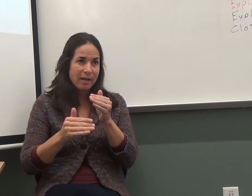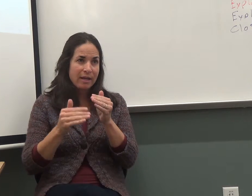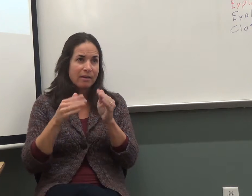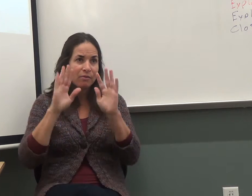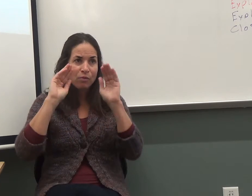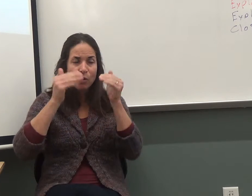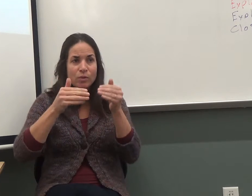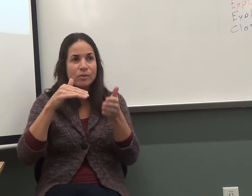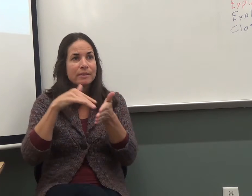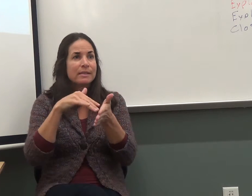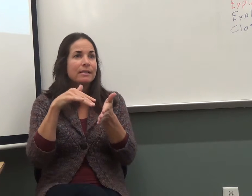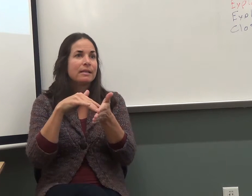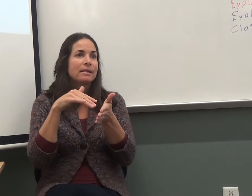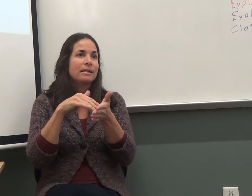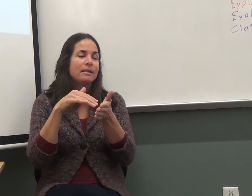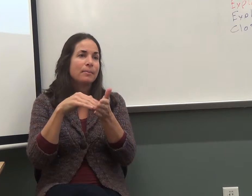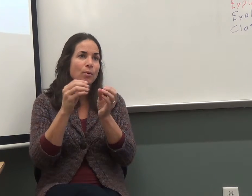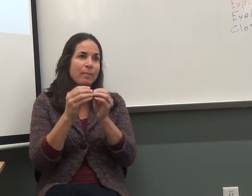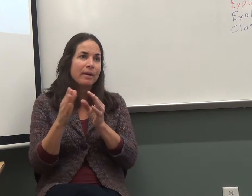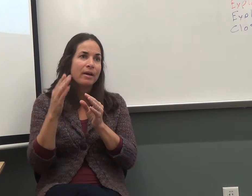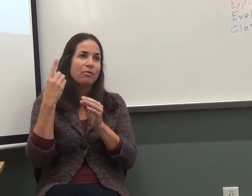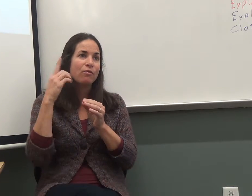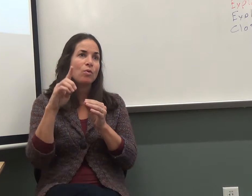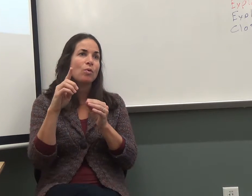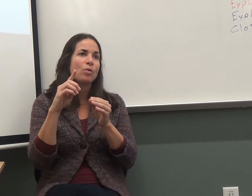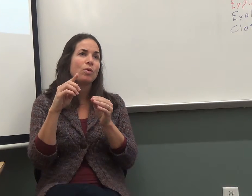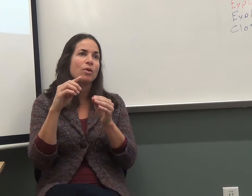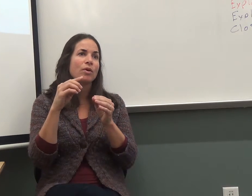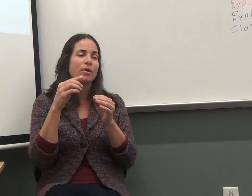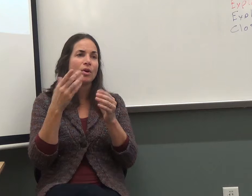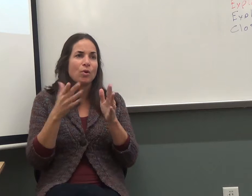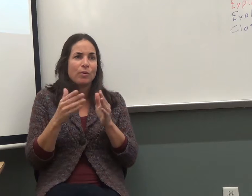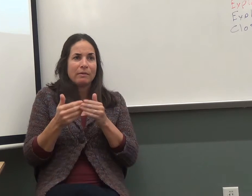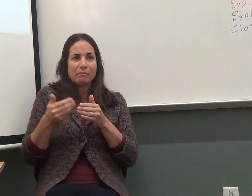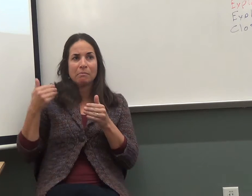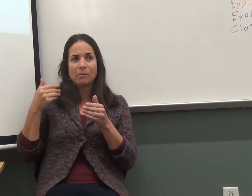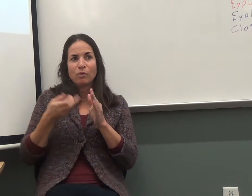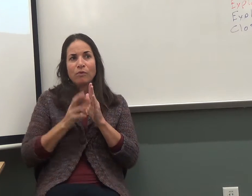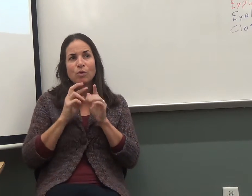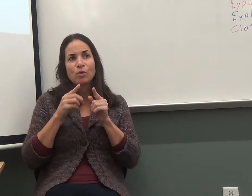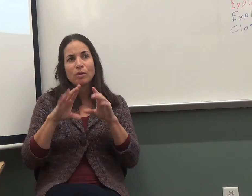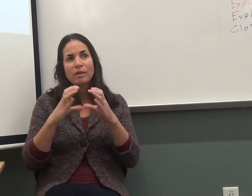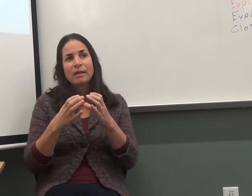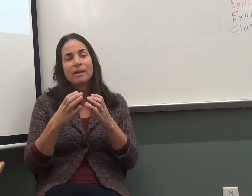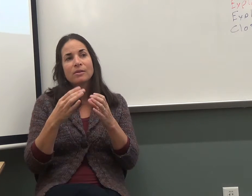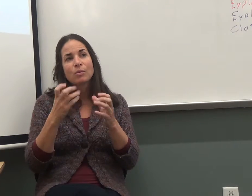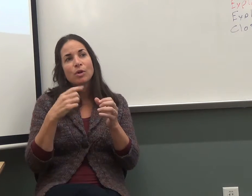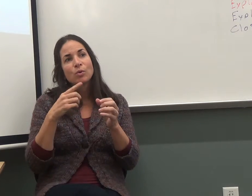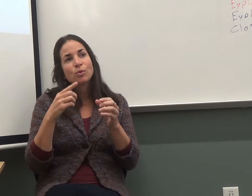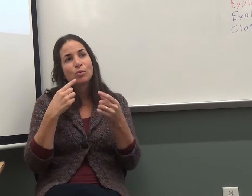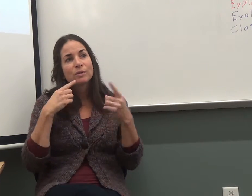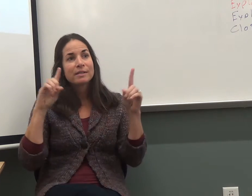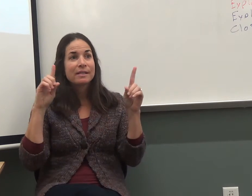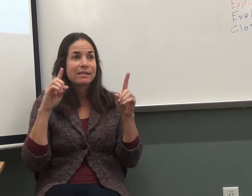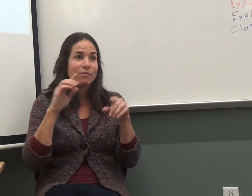on studying, starting to prep for what we've already covered in class so that you can do well in the final. One way you can do that is to look at some of the